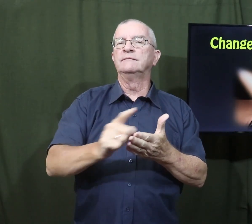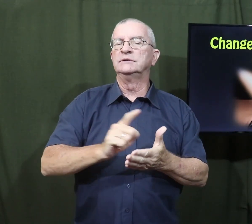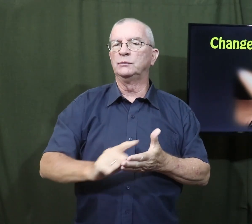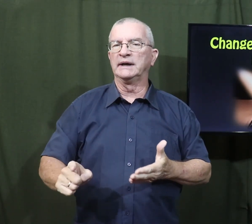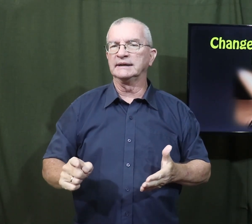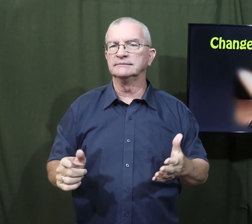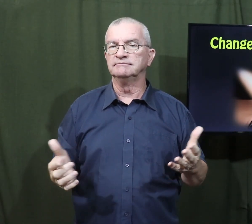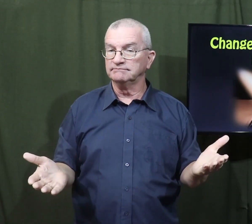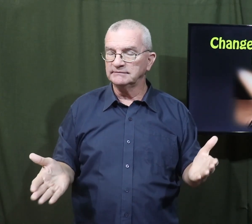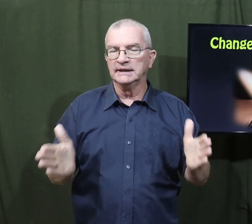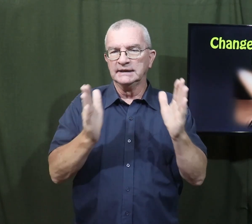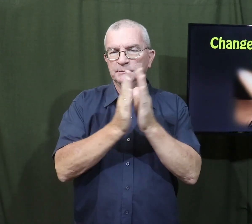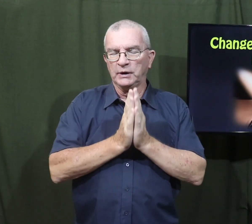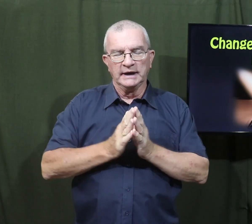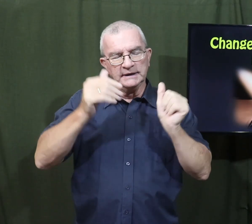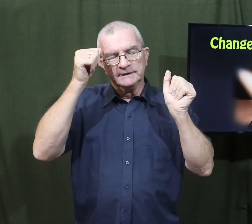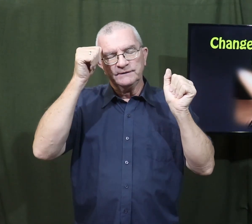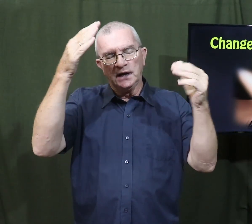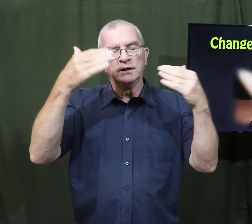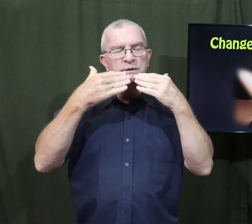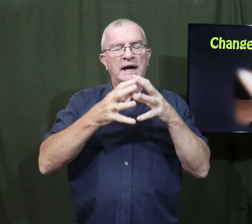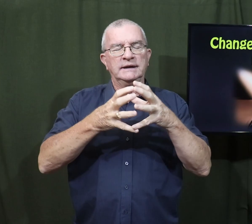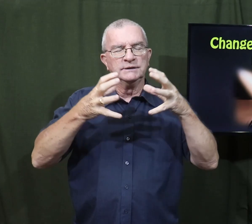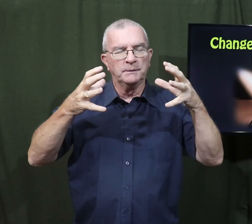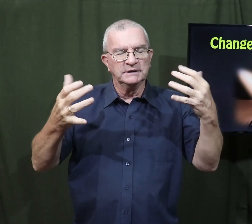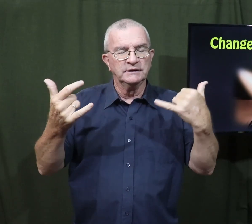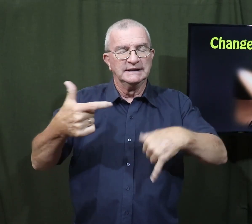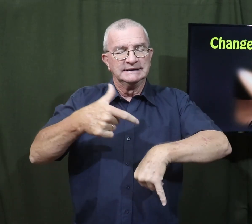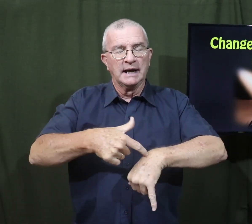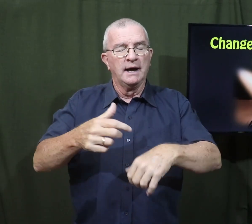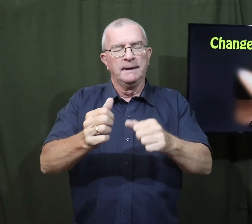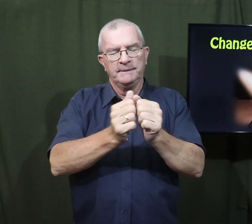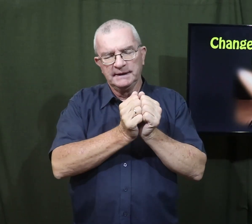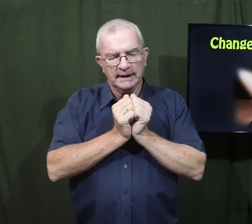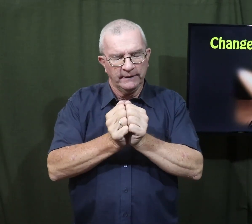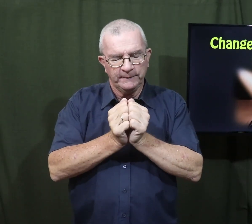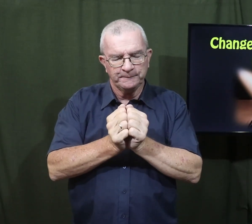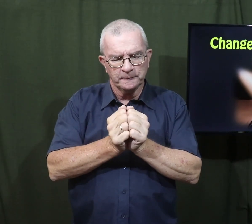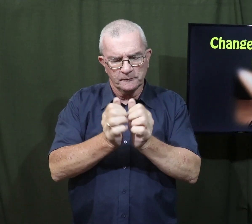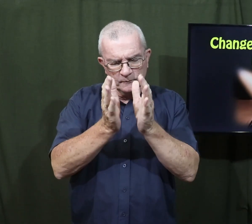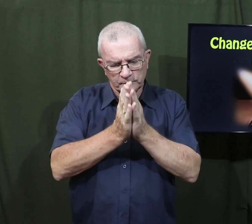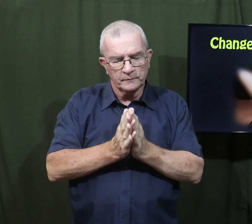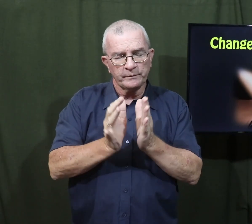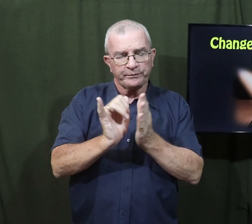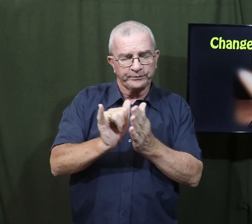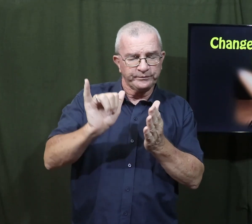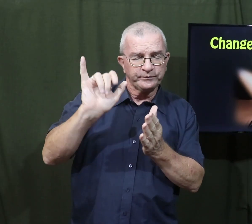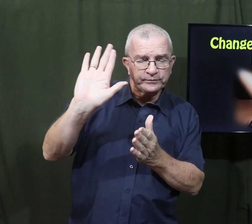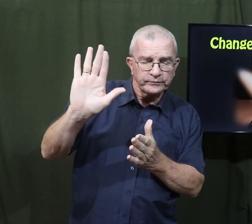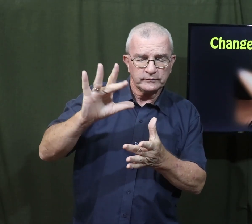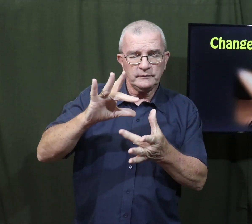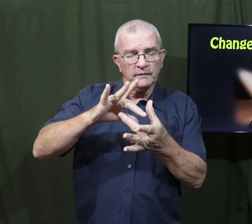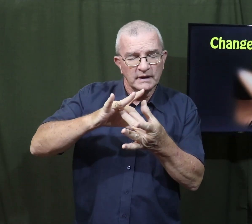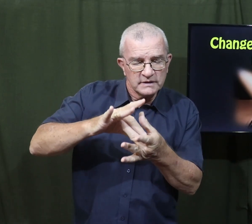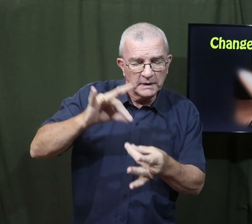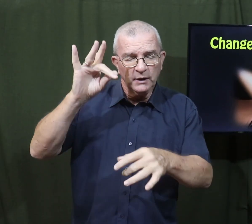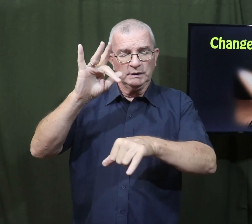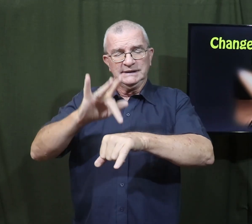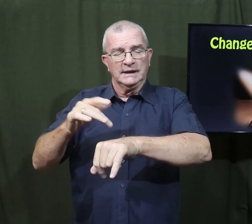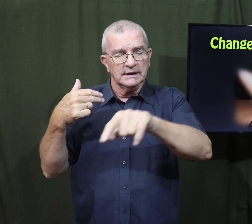week. Let's pray. Father, we thank you so much for this time together. We pray that your